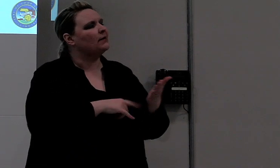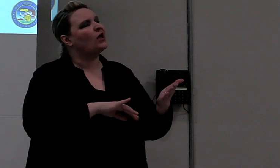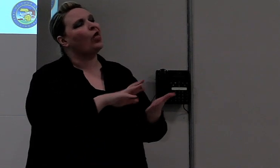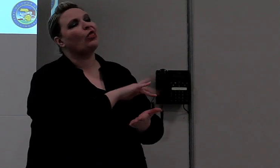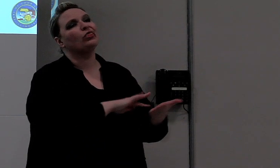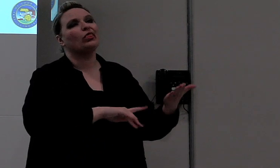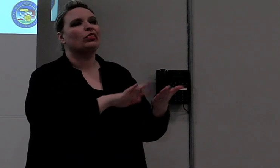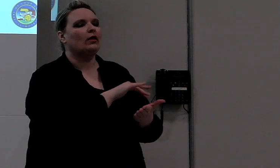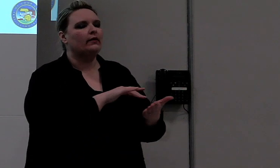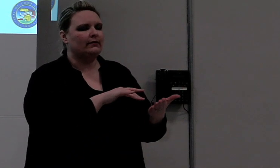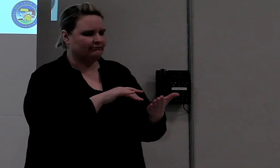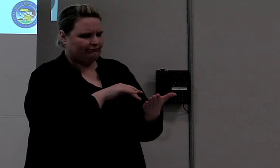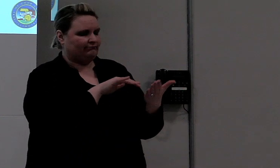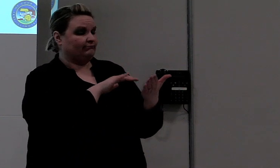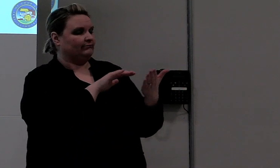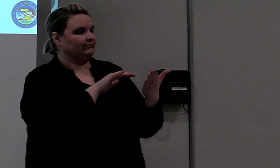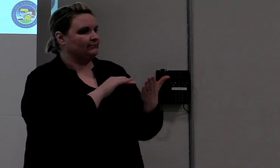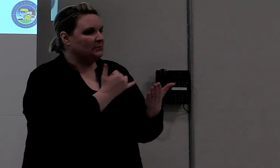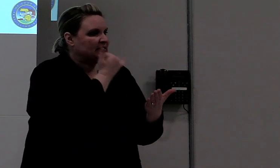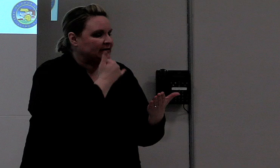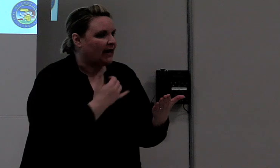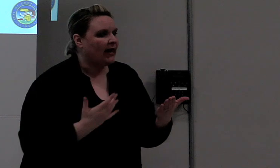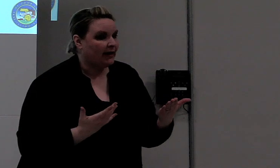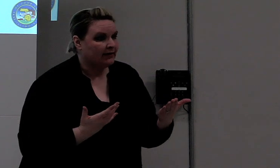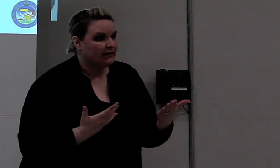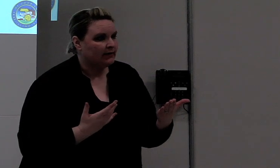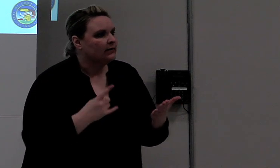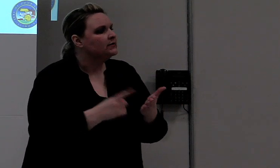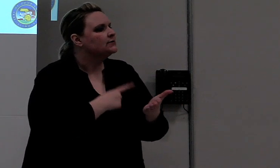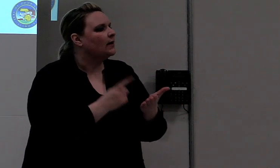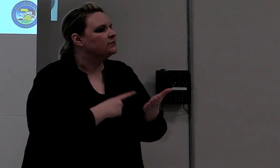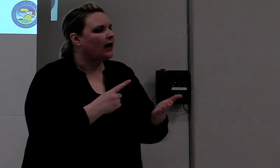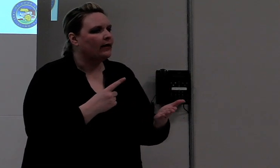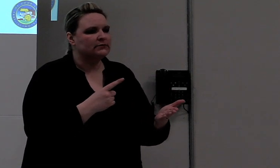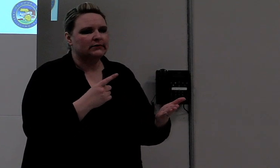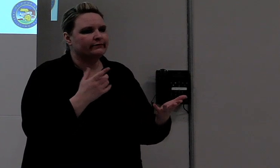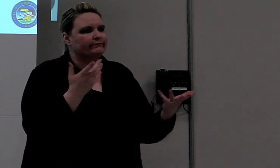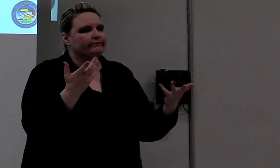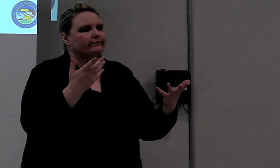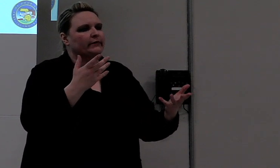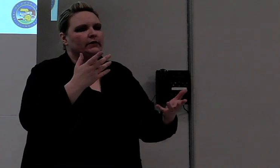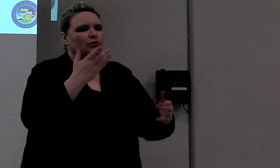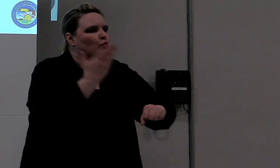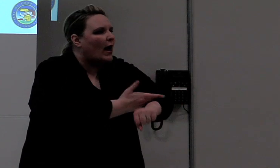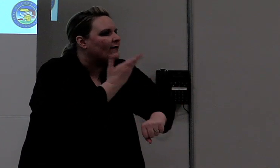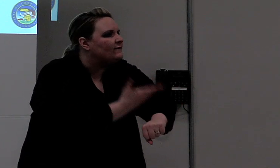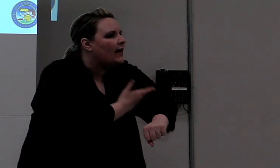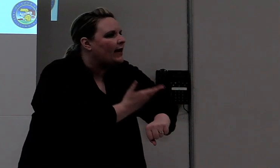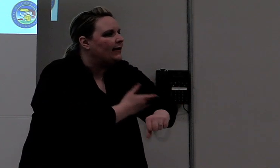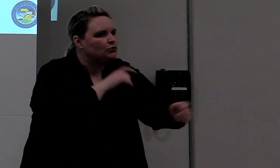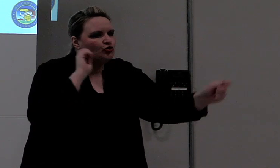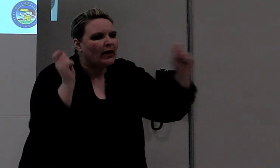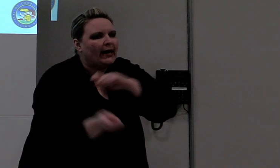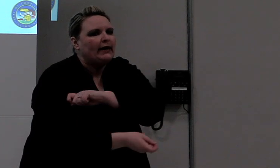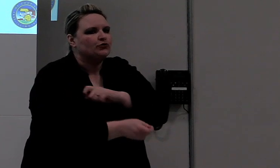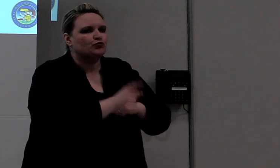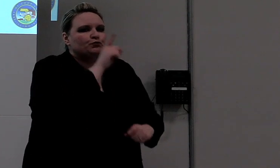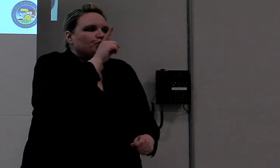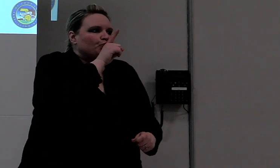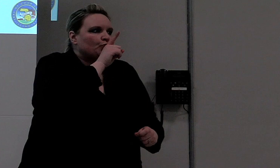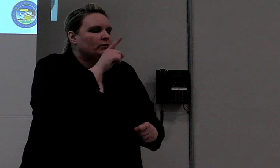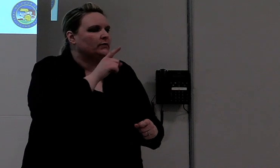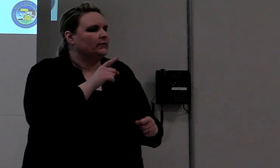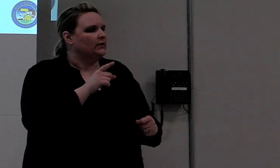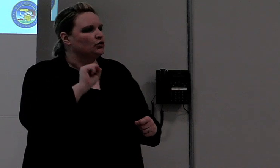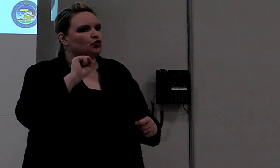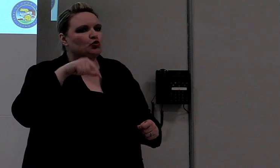put the characteristics in the property in the past. Sometimes it has to do with changes when people remodel or renovate or add additions. The right